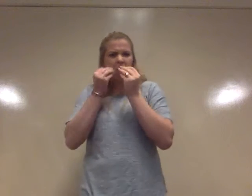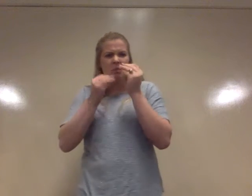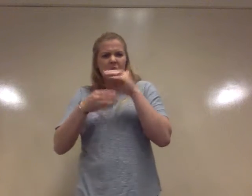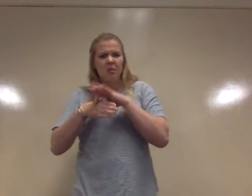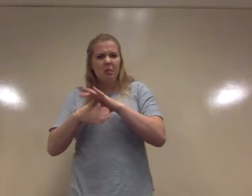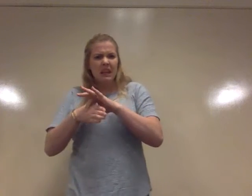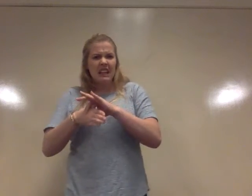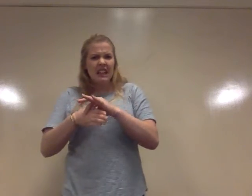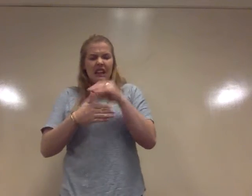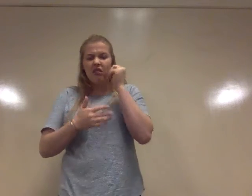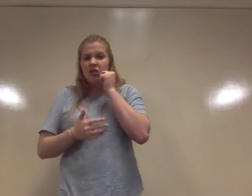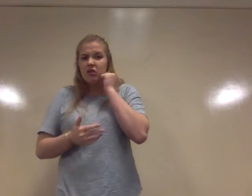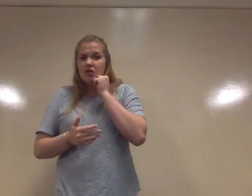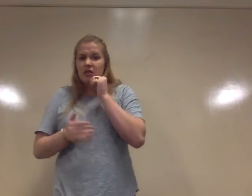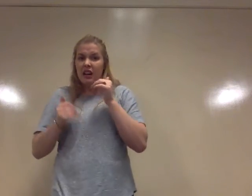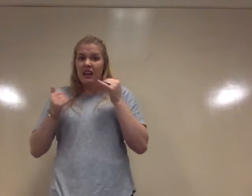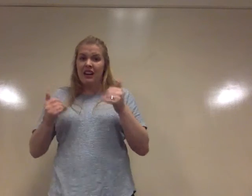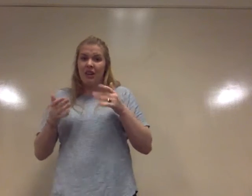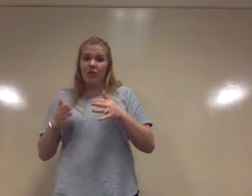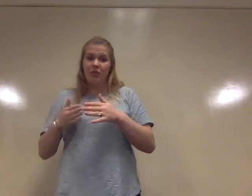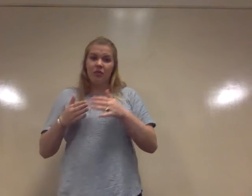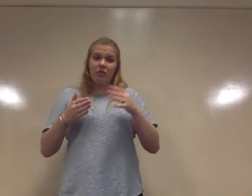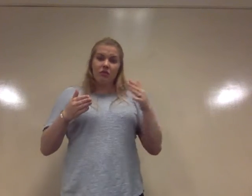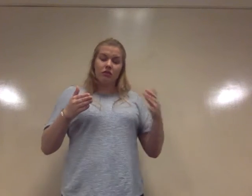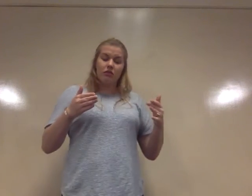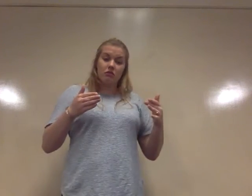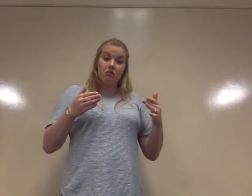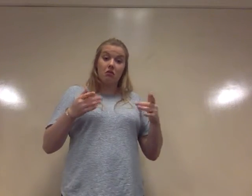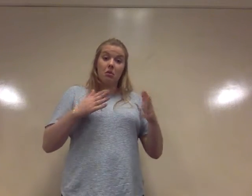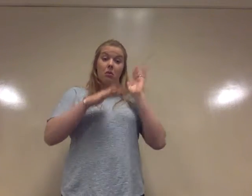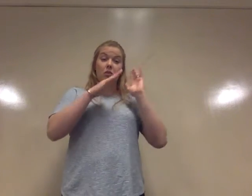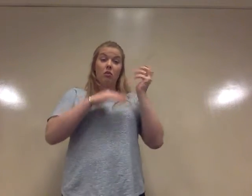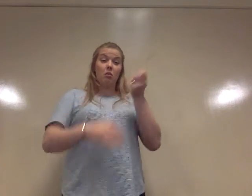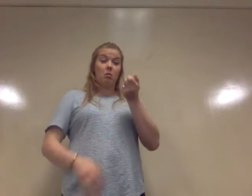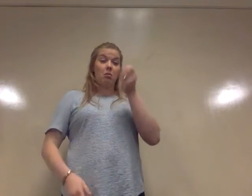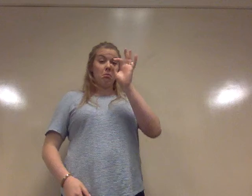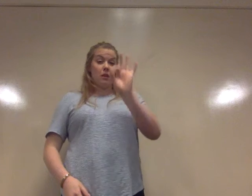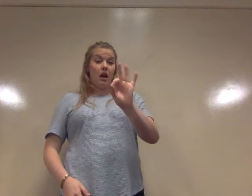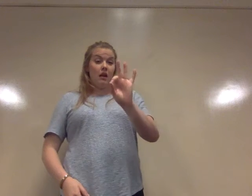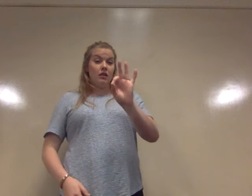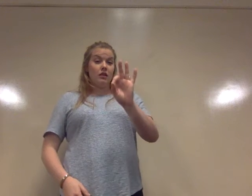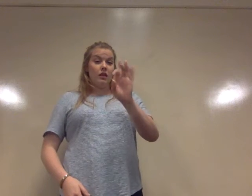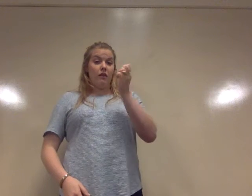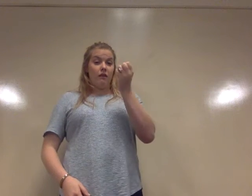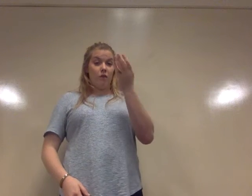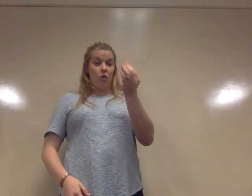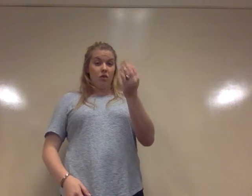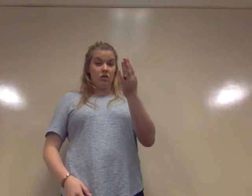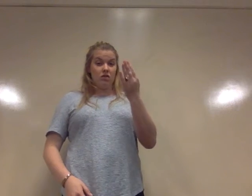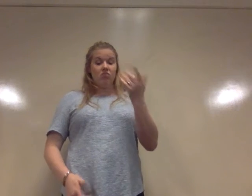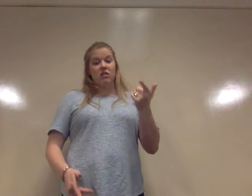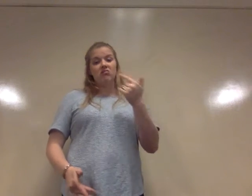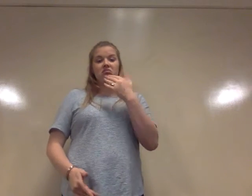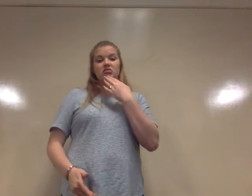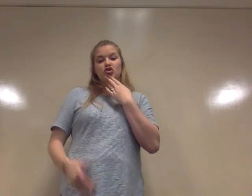In 1913, we ate about 40 pounds of processed sugar each per year. However, by 1999, our consumption